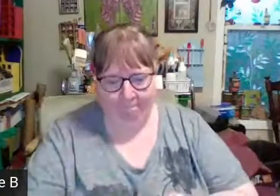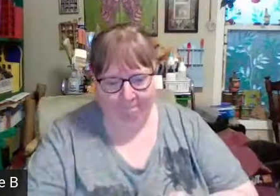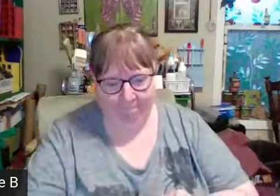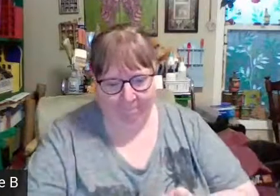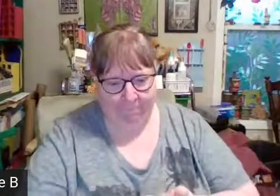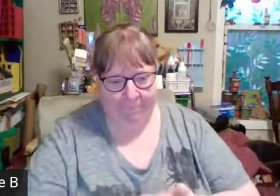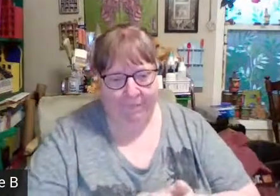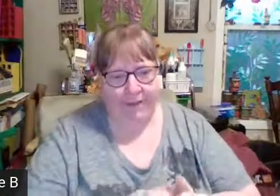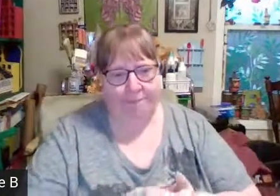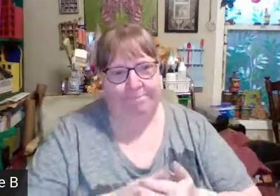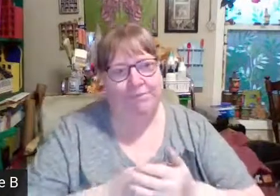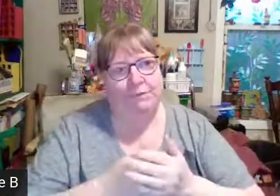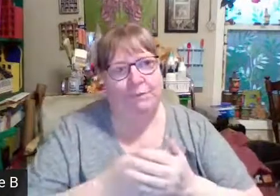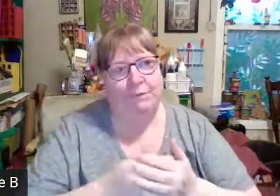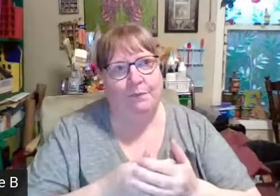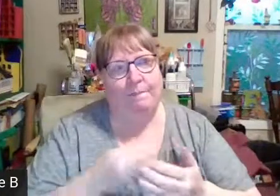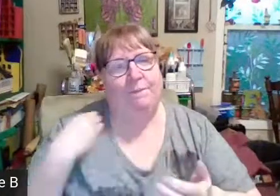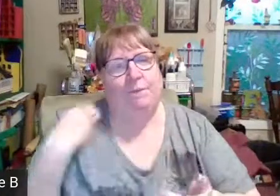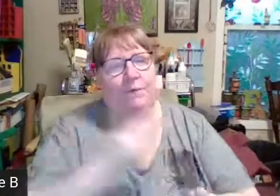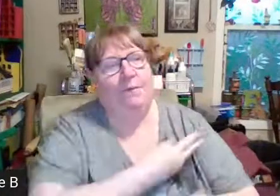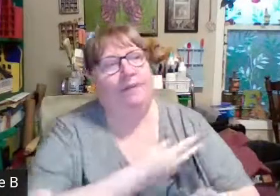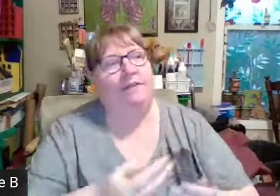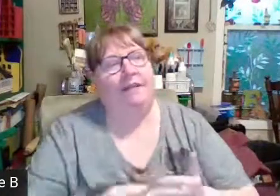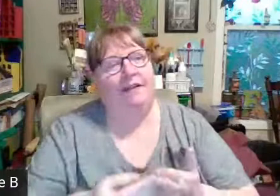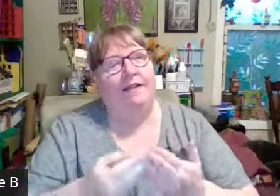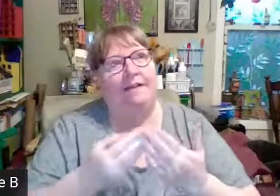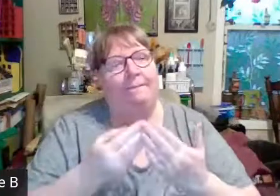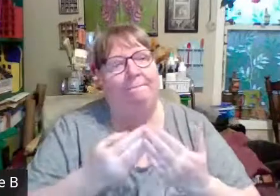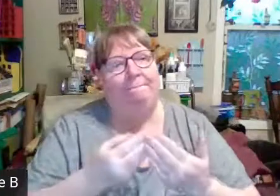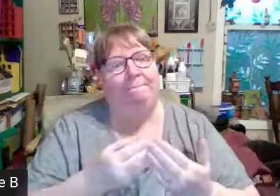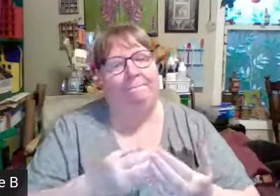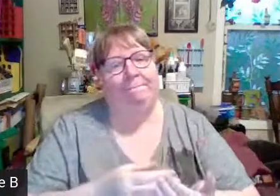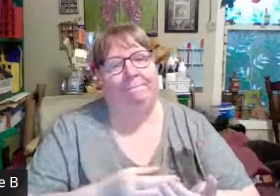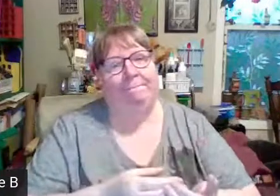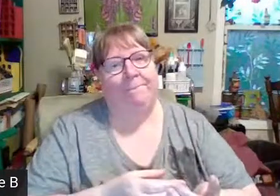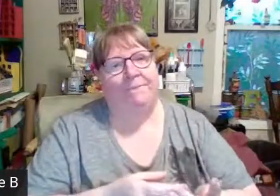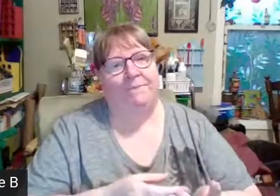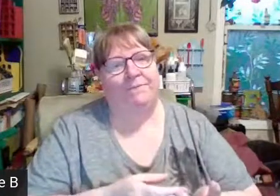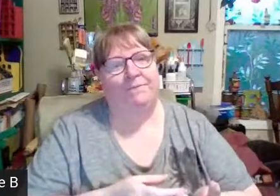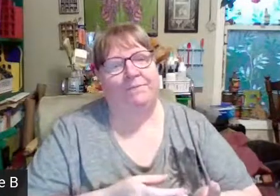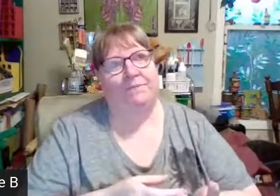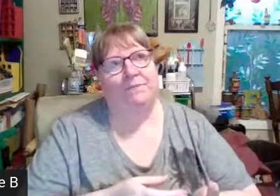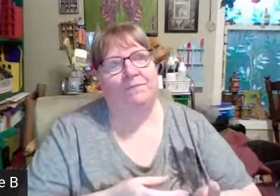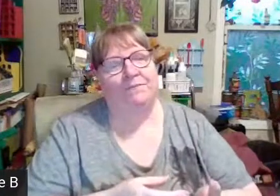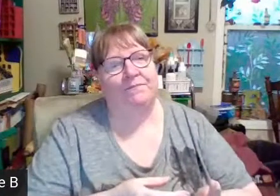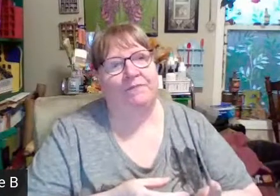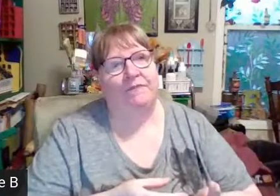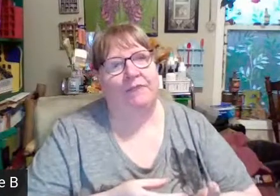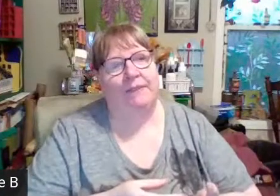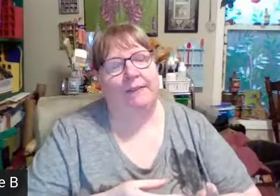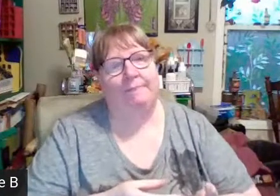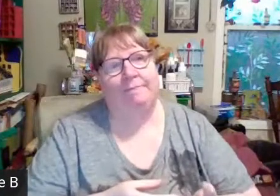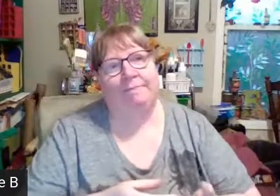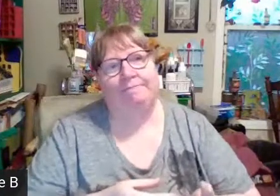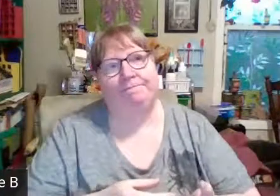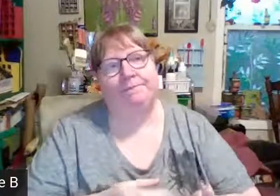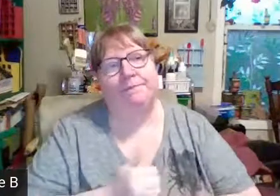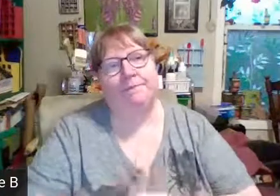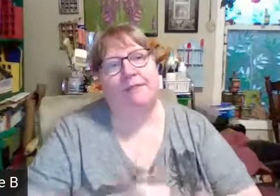for Kim as well. And so let me turn this over to Jean Peter first. I'll mute myself, and then I'll switch